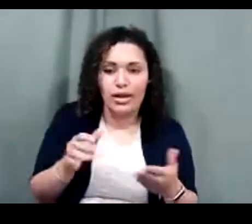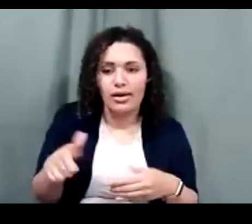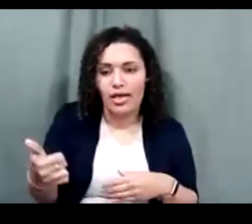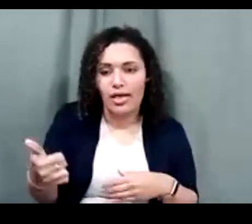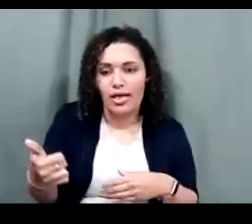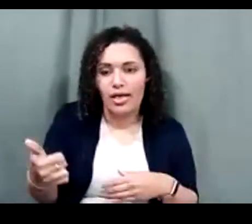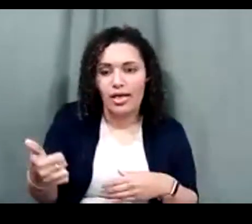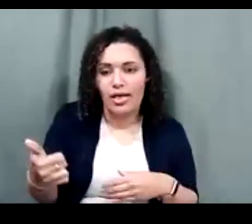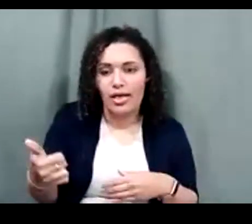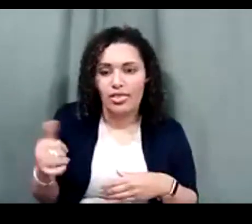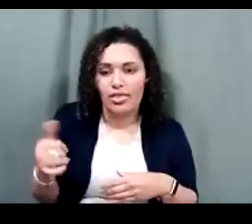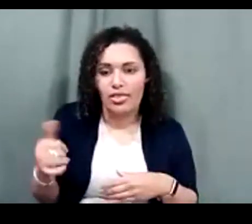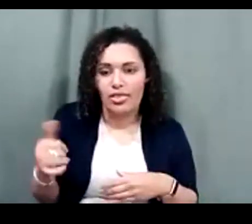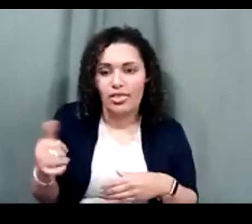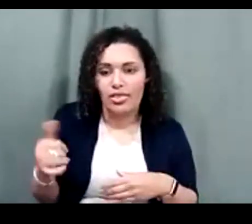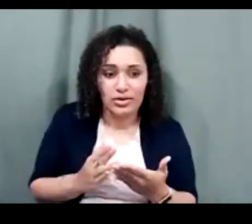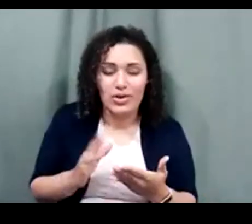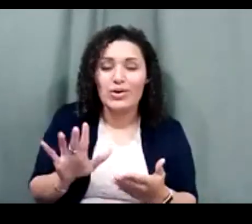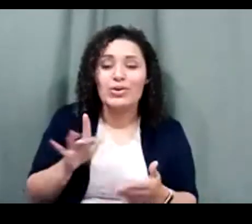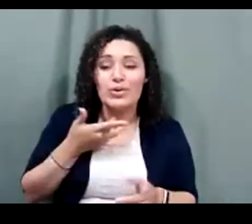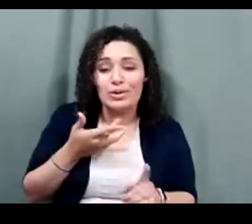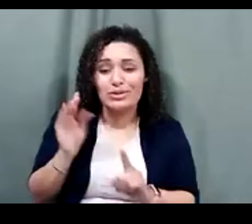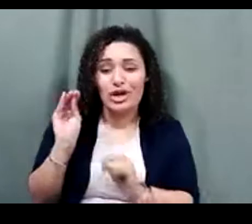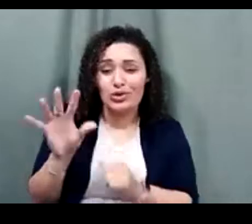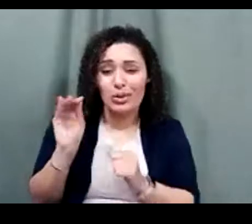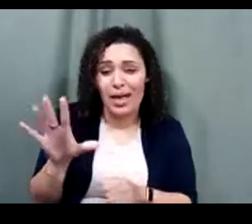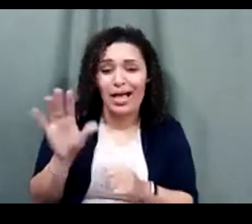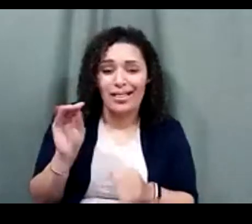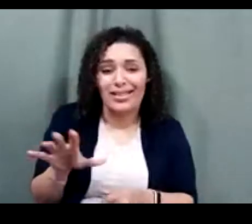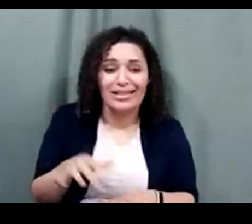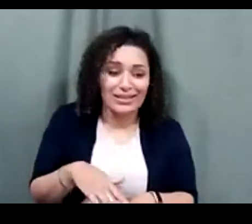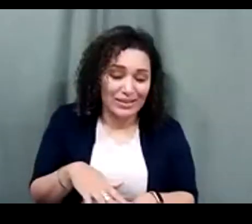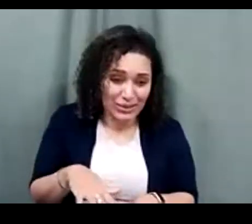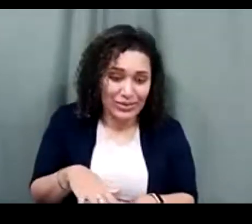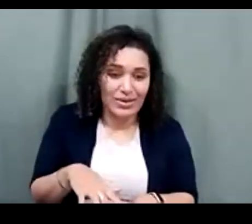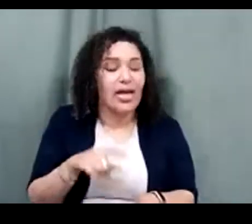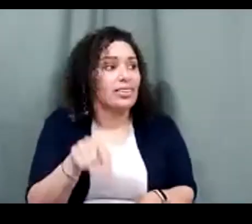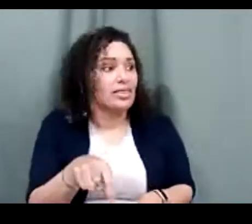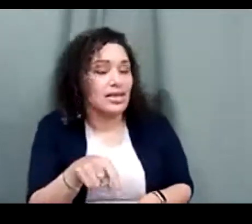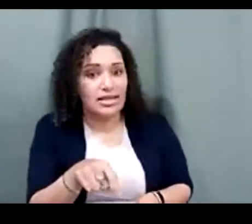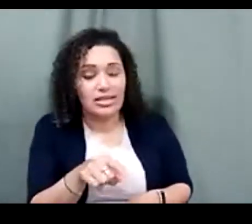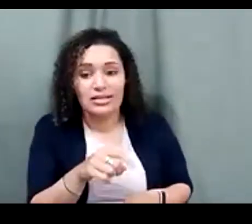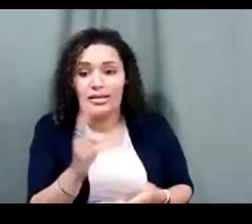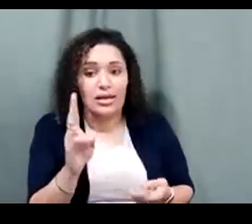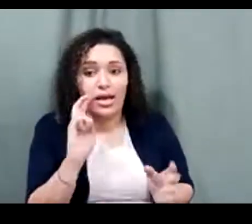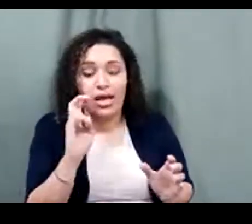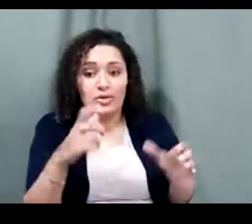But for the most part, we like to go with our regular yeast. Oops, there's our door. Yeah. We'll just this is a rabbit hole. We could go down for hours.